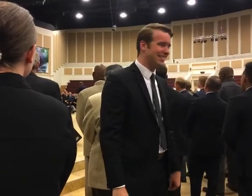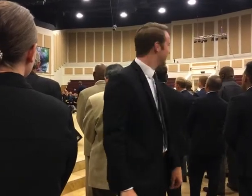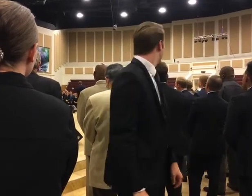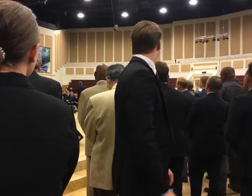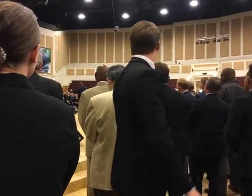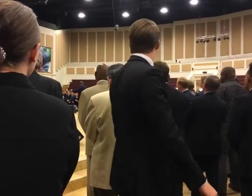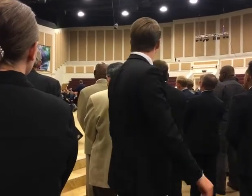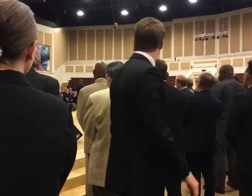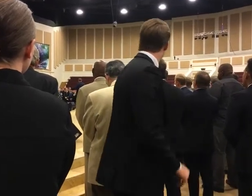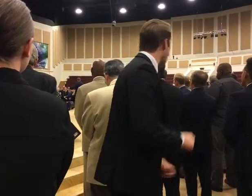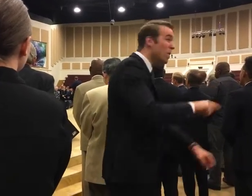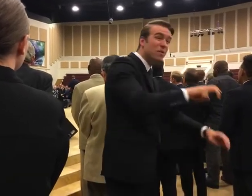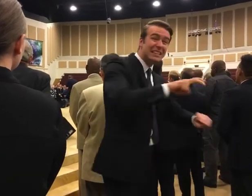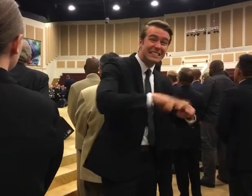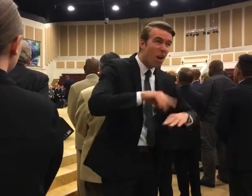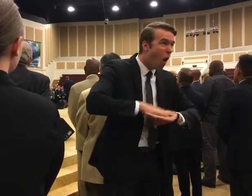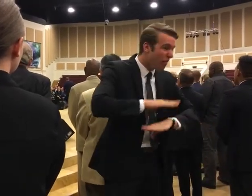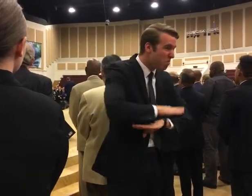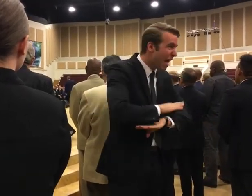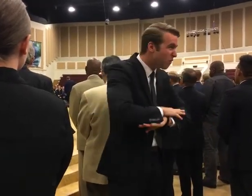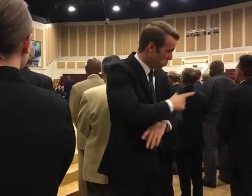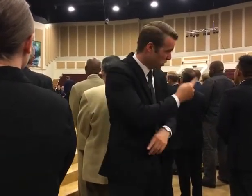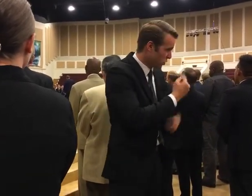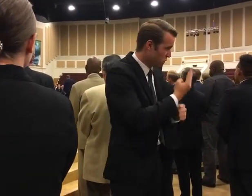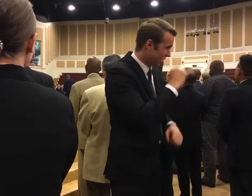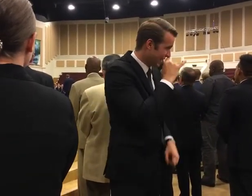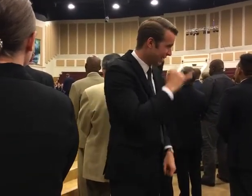Boy, you had to sit on the platform. What'd you do with them 2 kids?